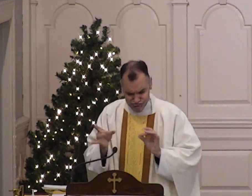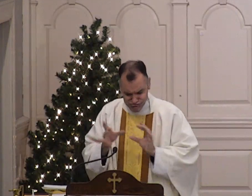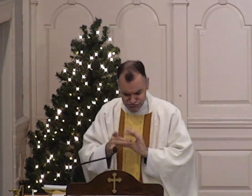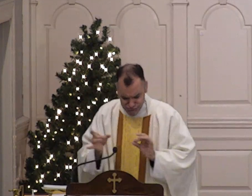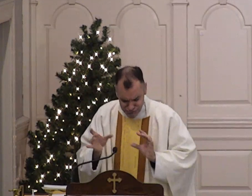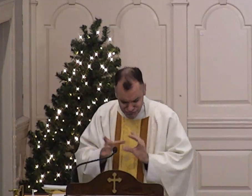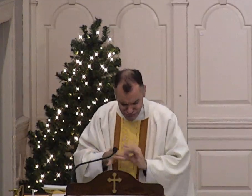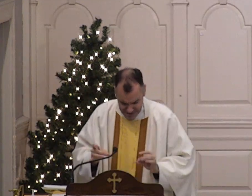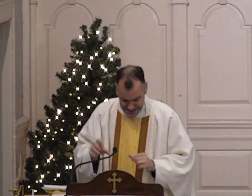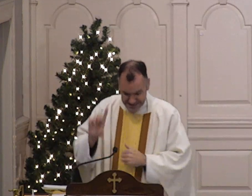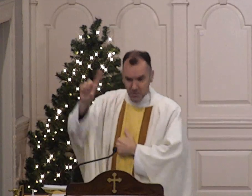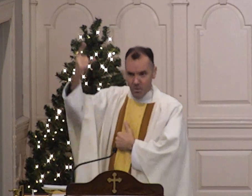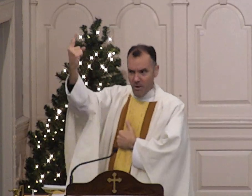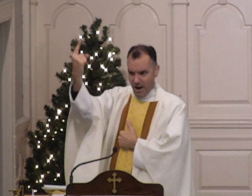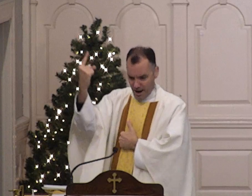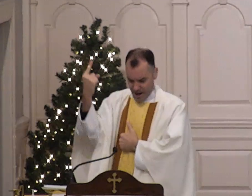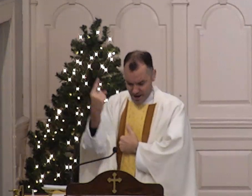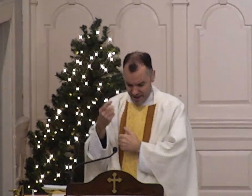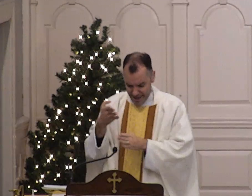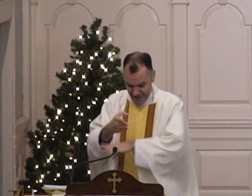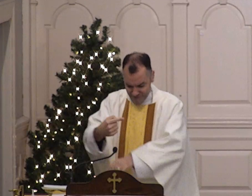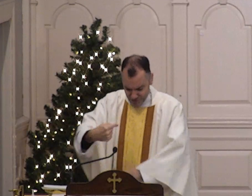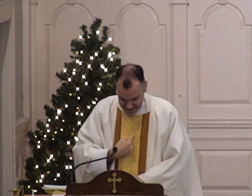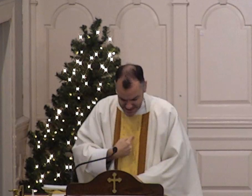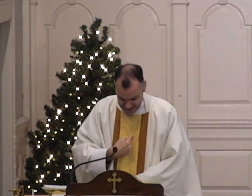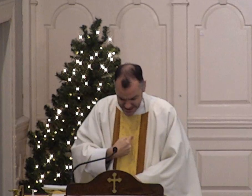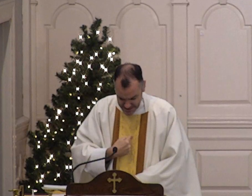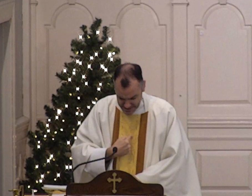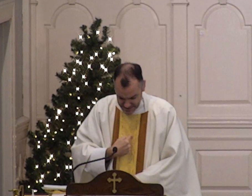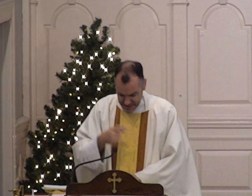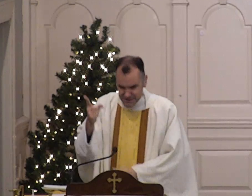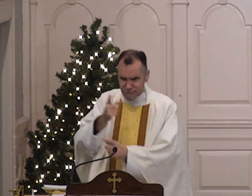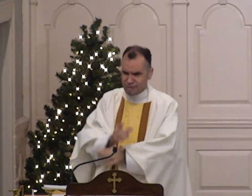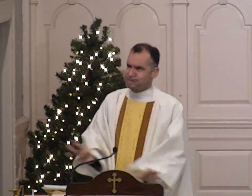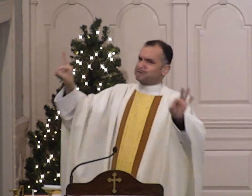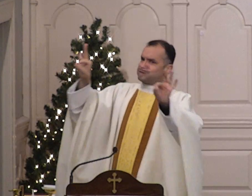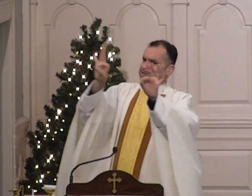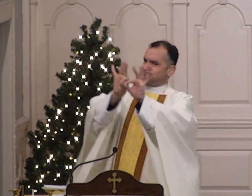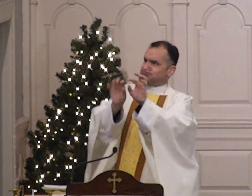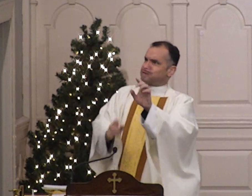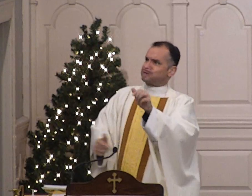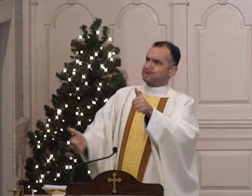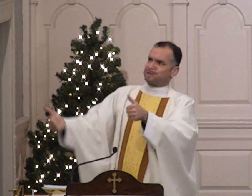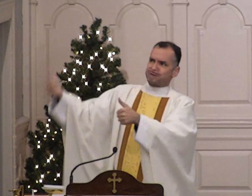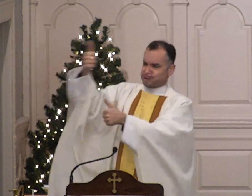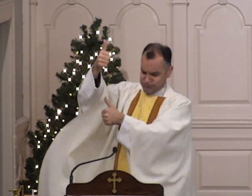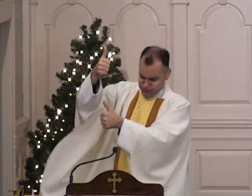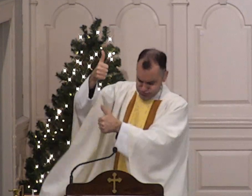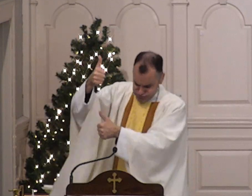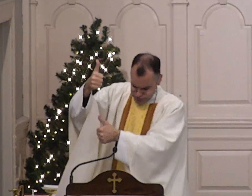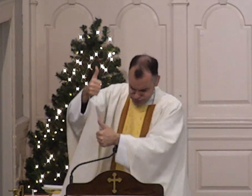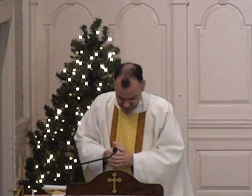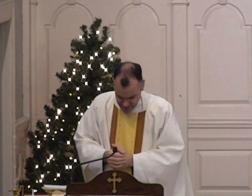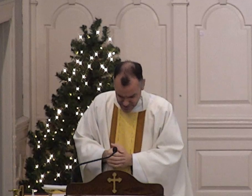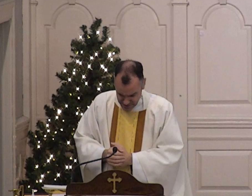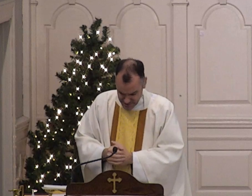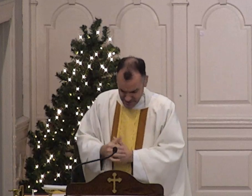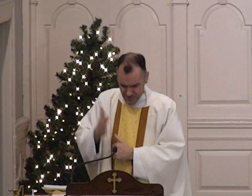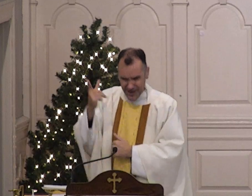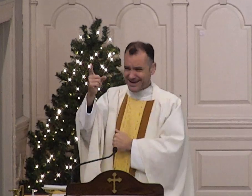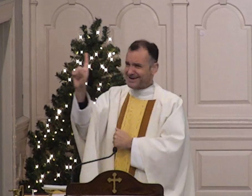coming after me ranks ahead of me because he existed before me.